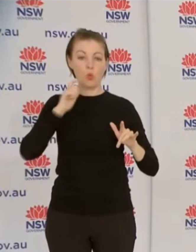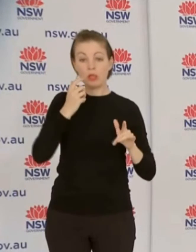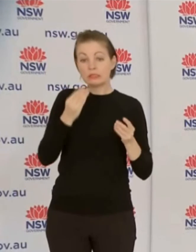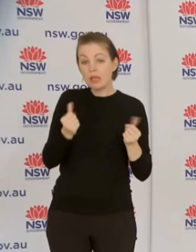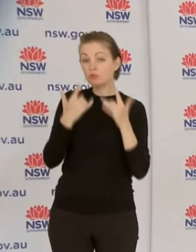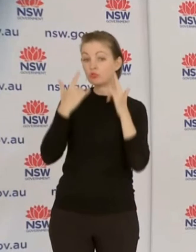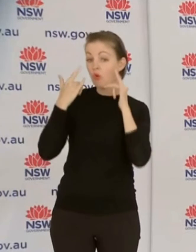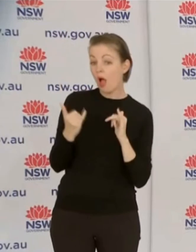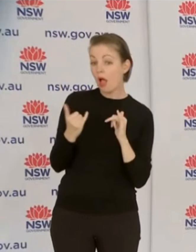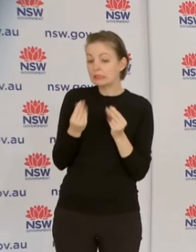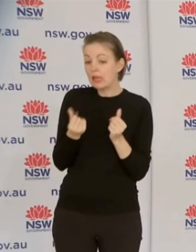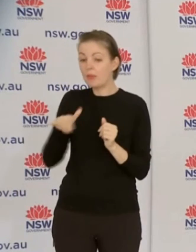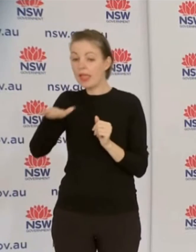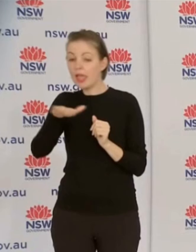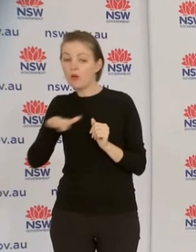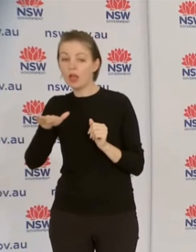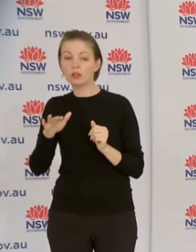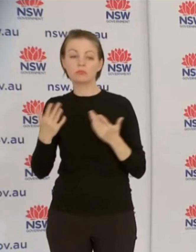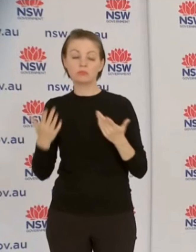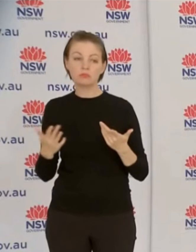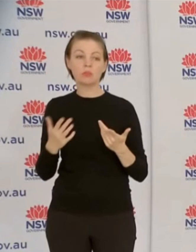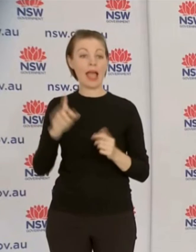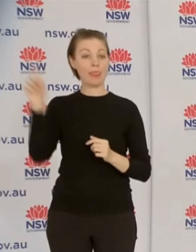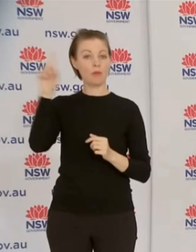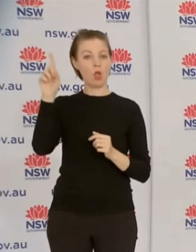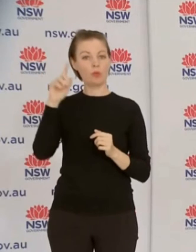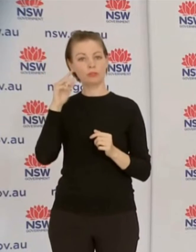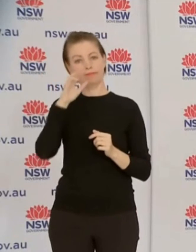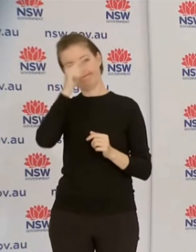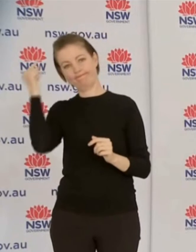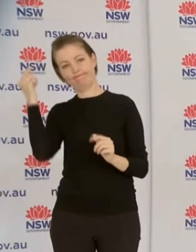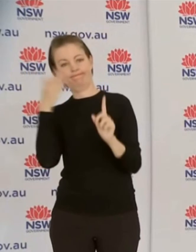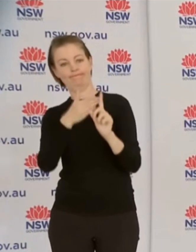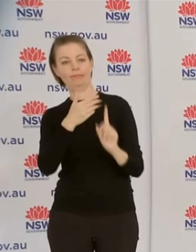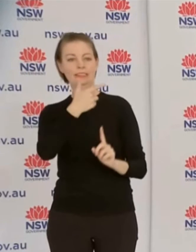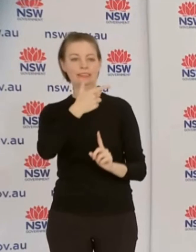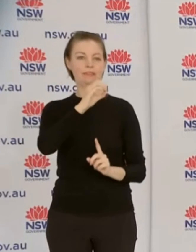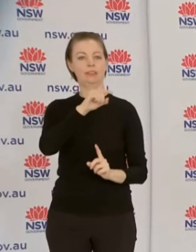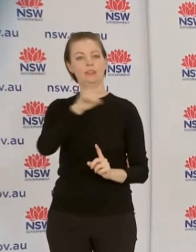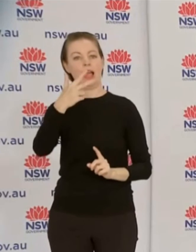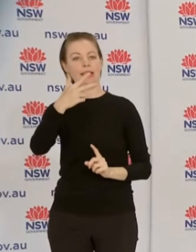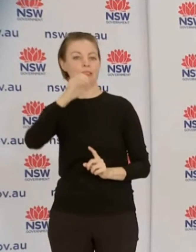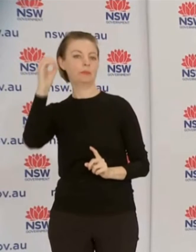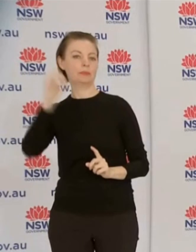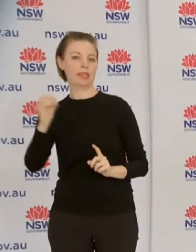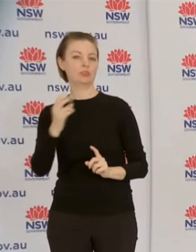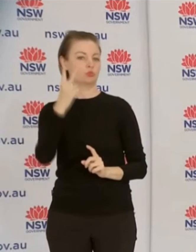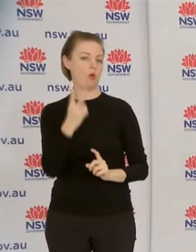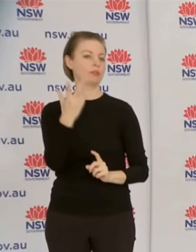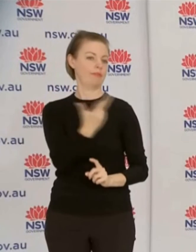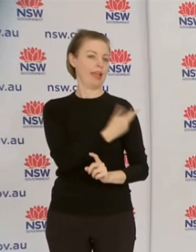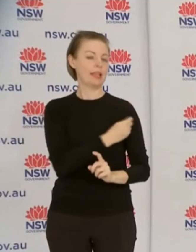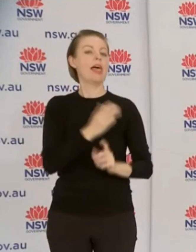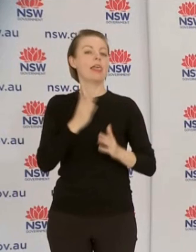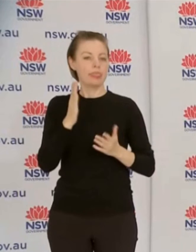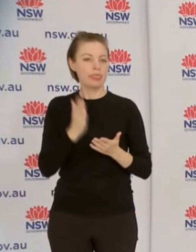what is happening at 70 or 80%. The Premier has tasked myself and a number of ministers to get on with finalising the roadmap. We're doing that as we